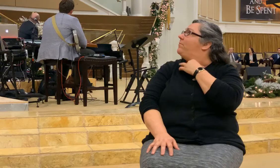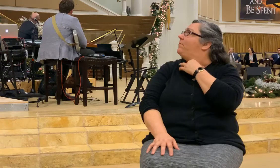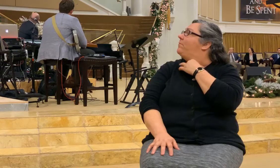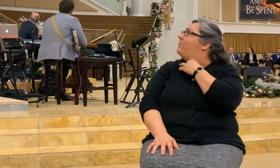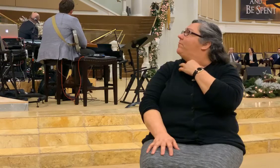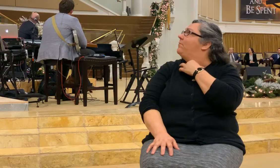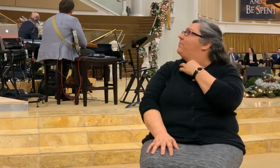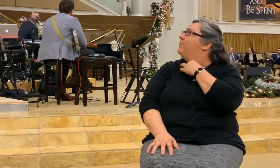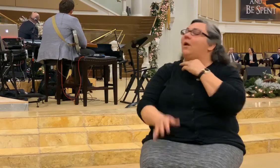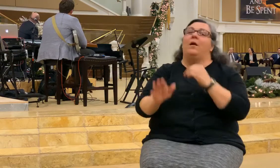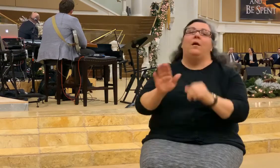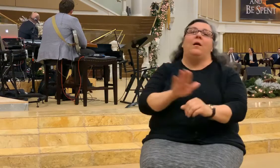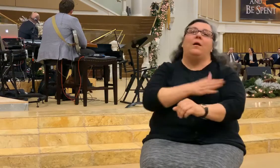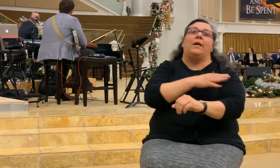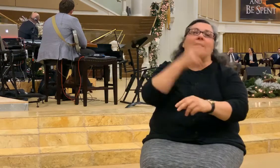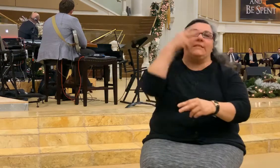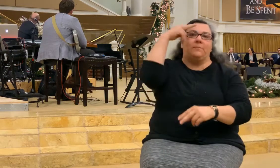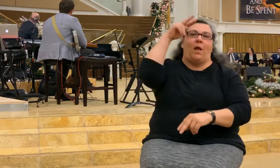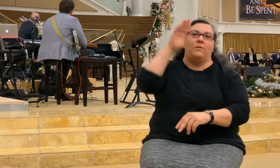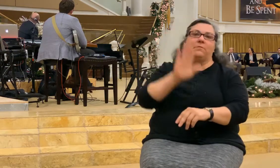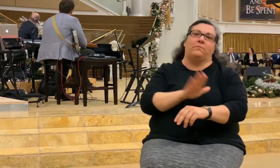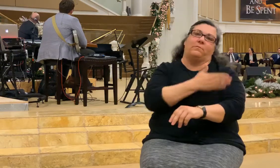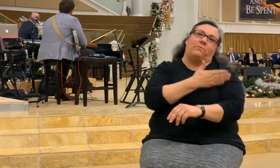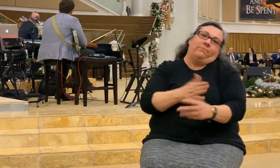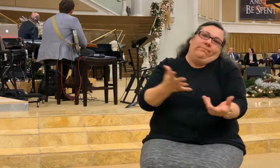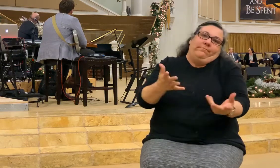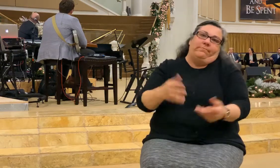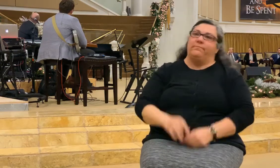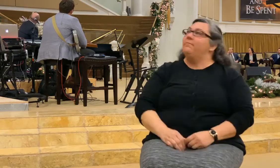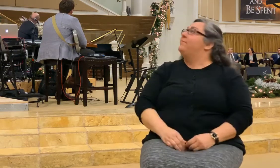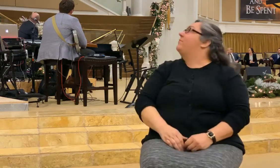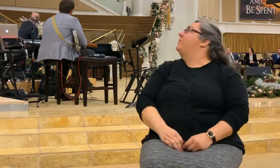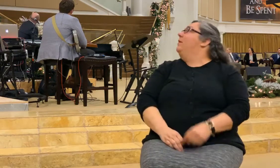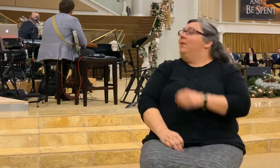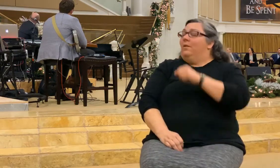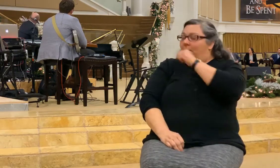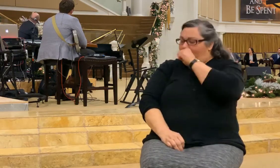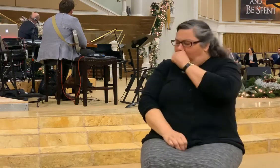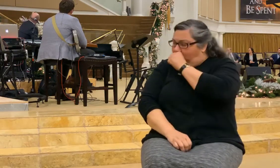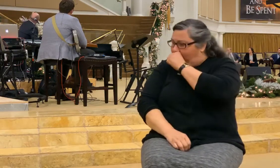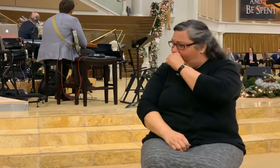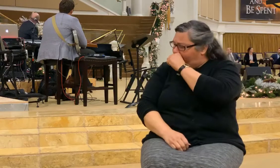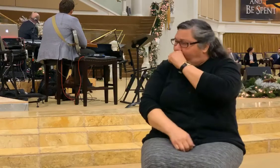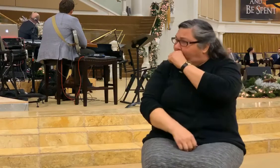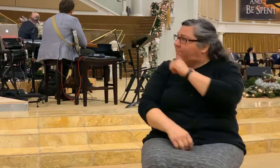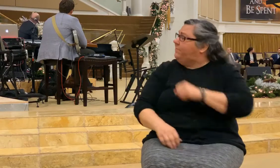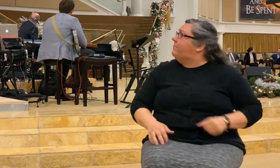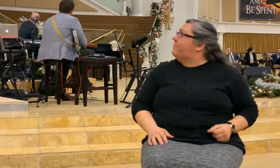Take care.